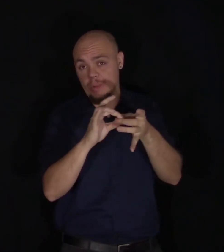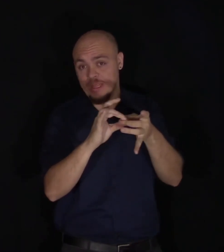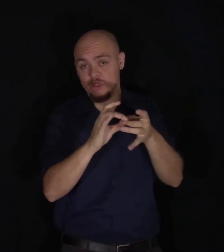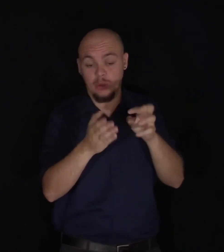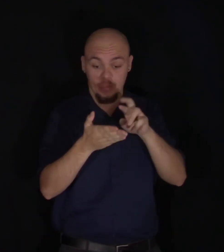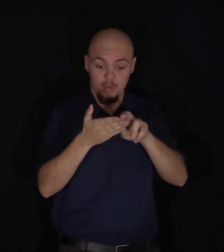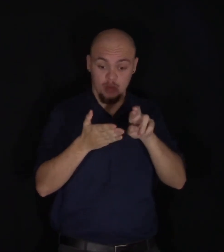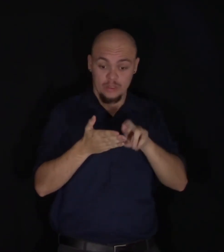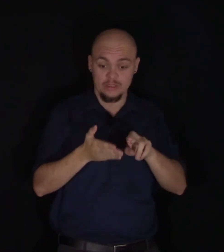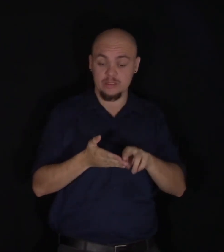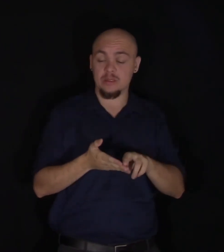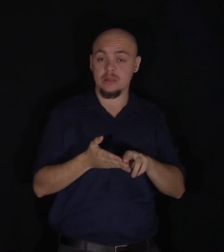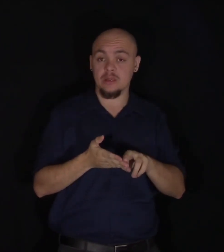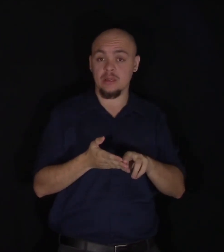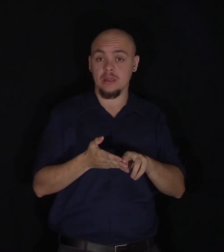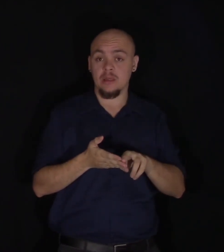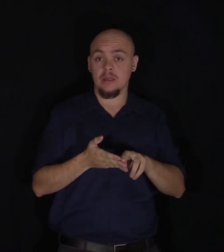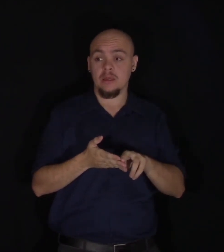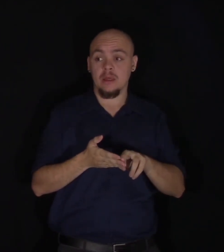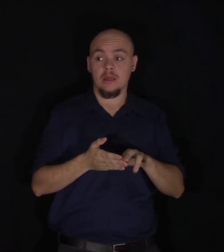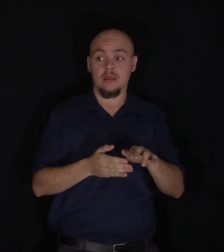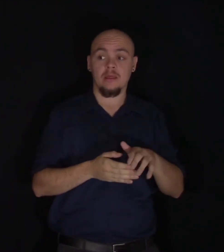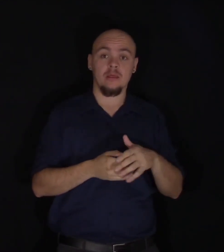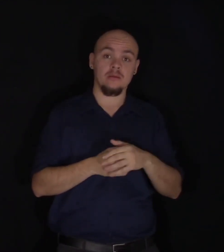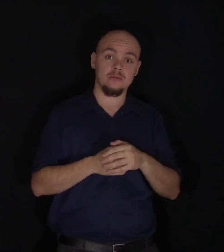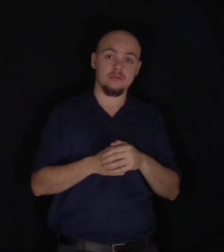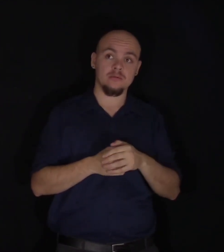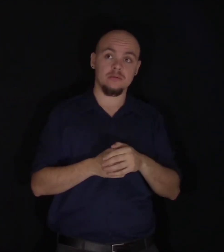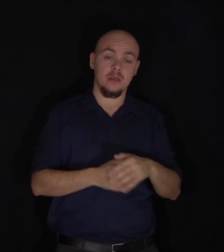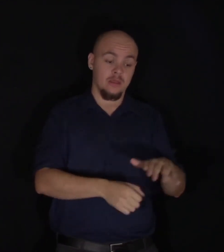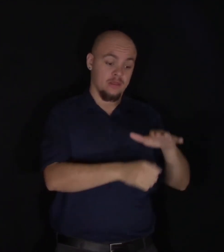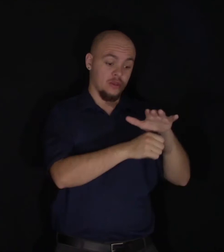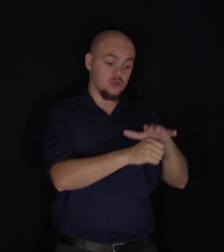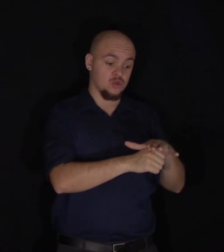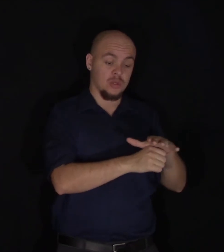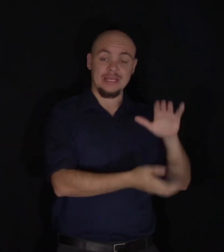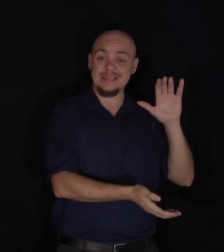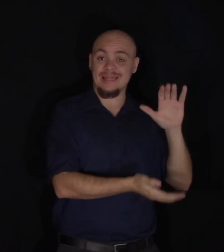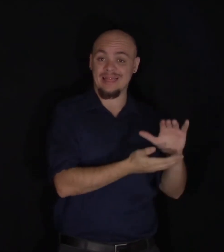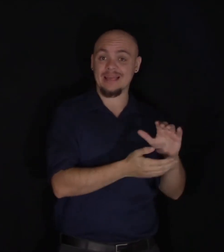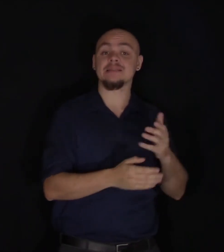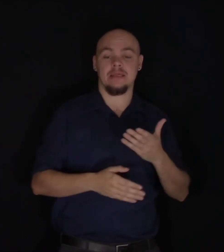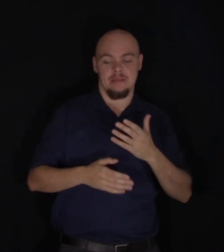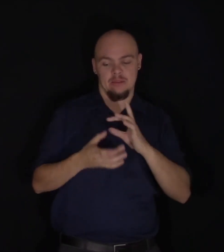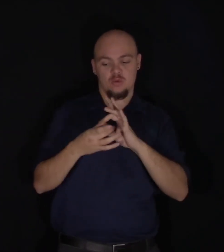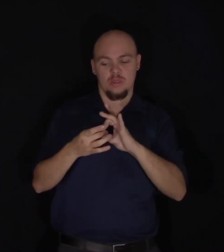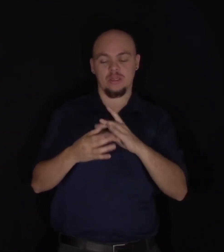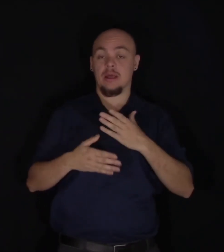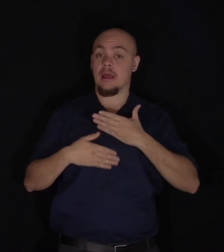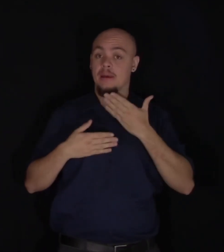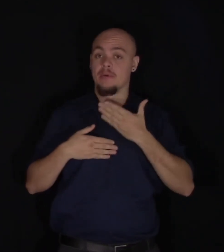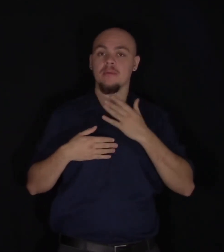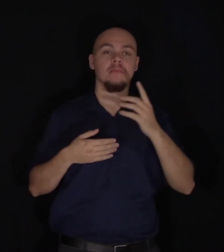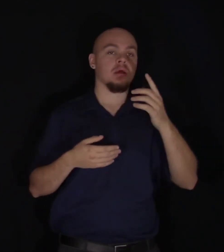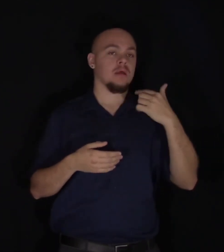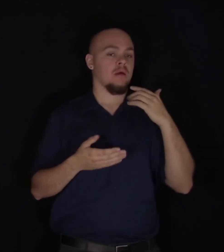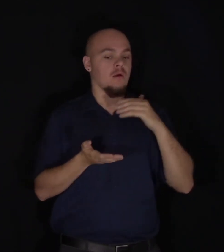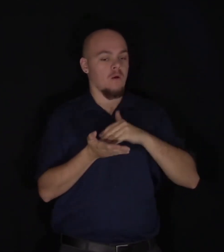us that the less stress we have, the happier our relationship. The problem is, we mix that up all the